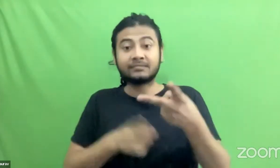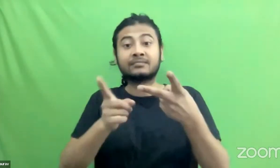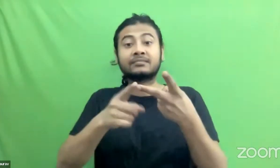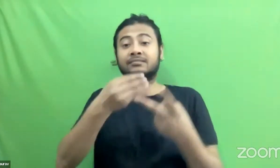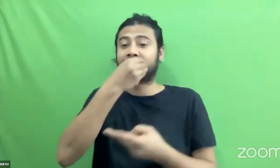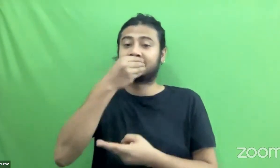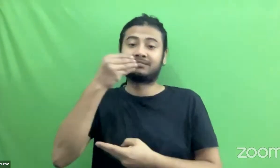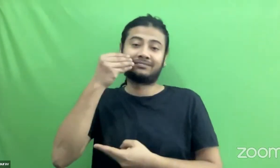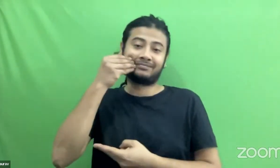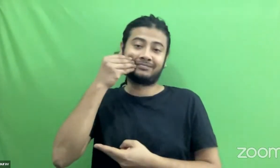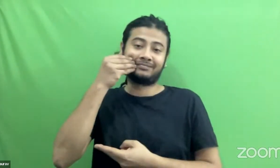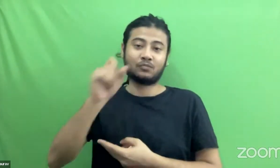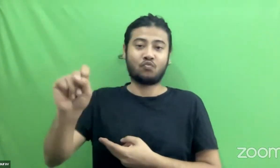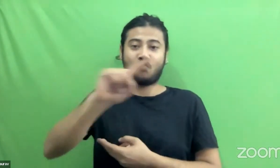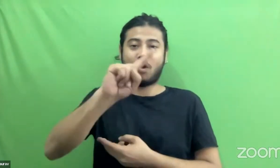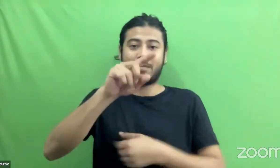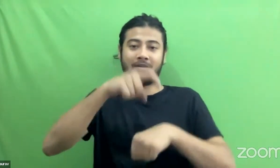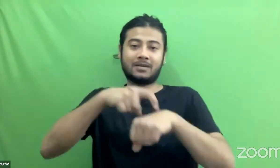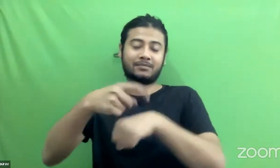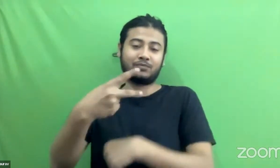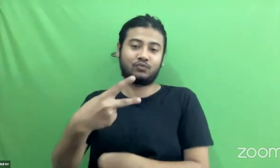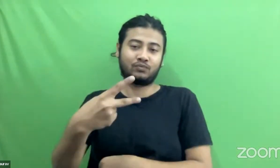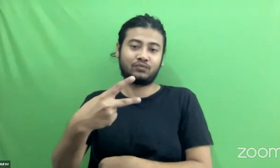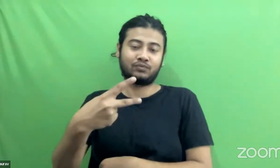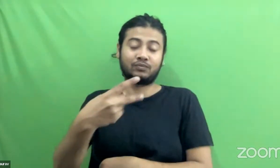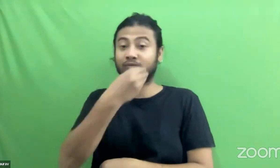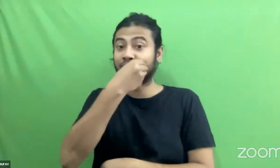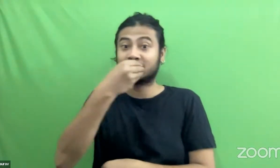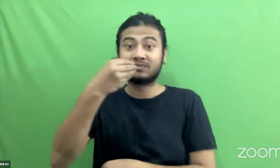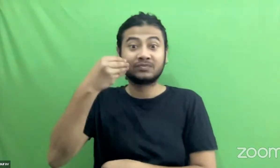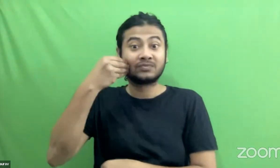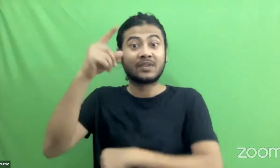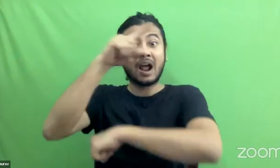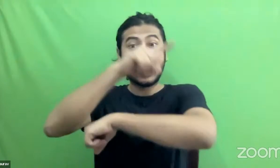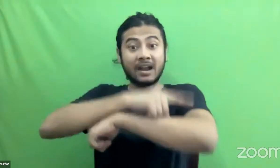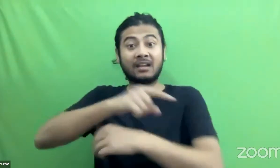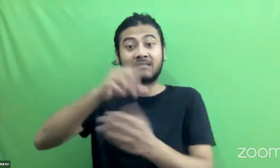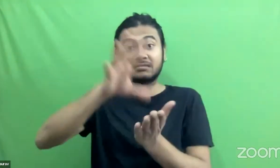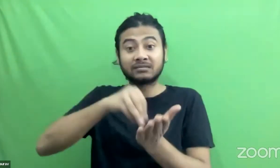Because eating grains on Ekadashi is a very big sin.